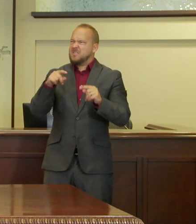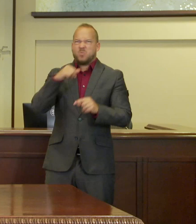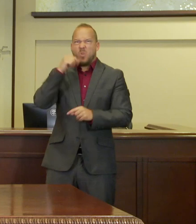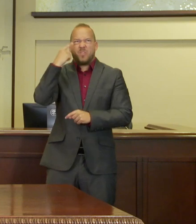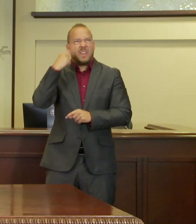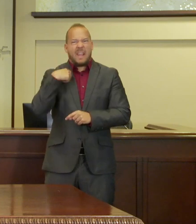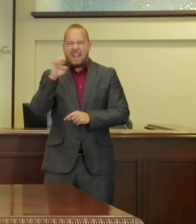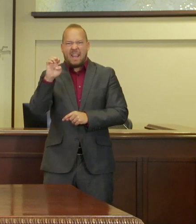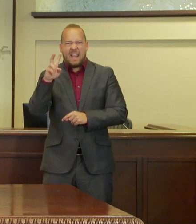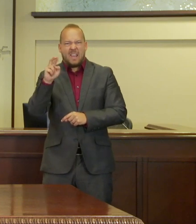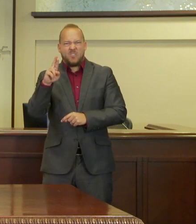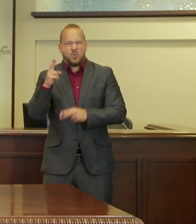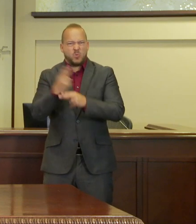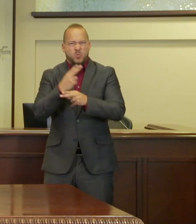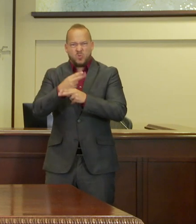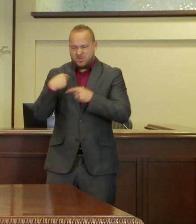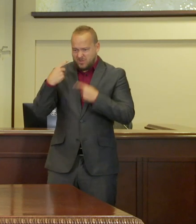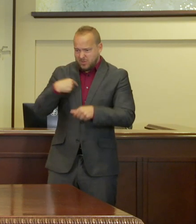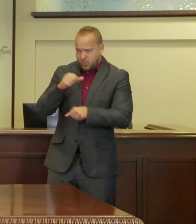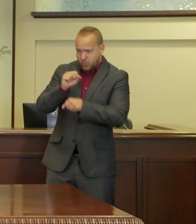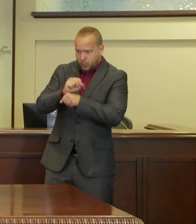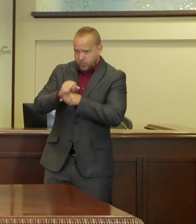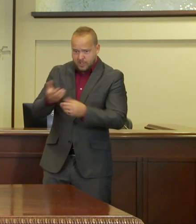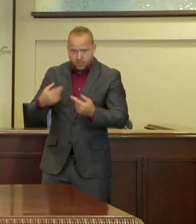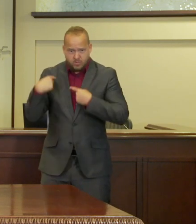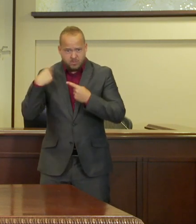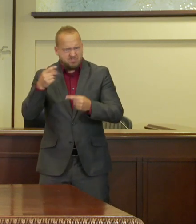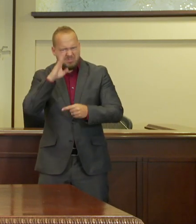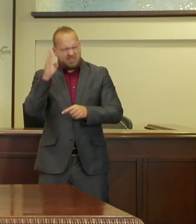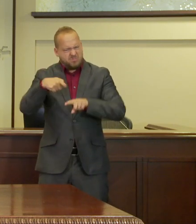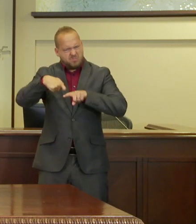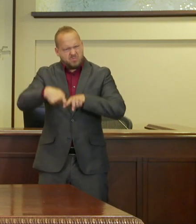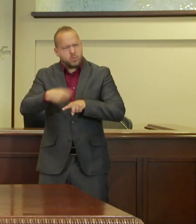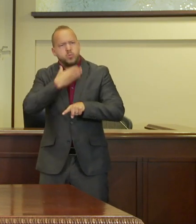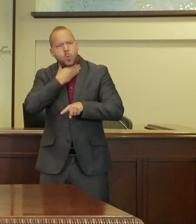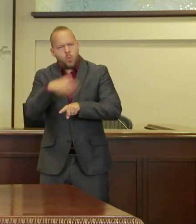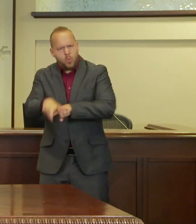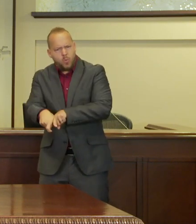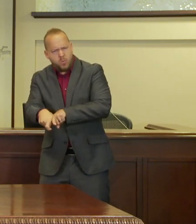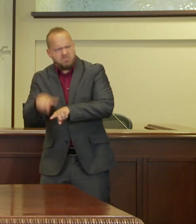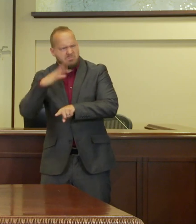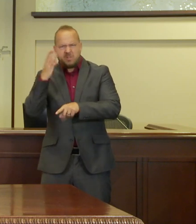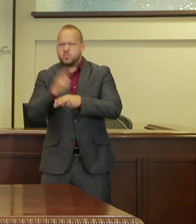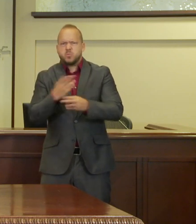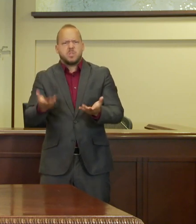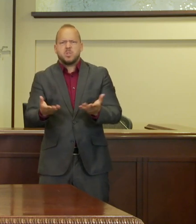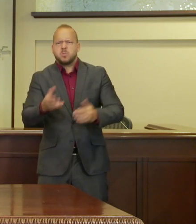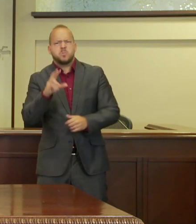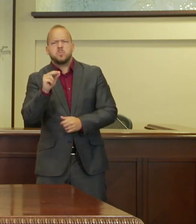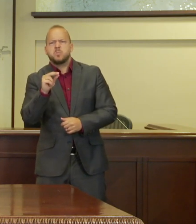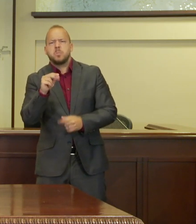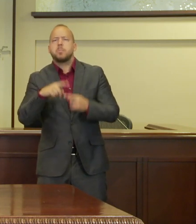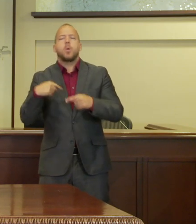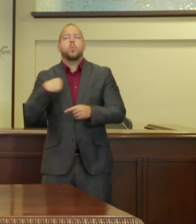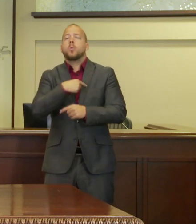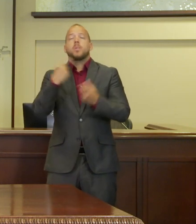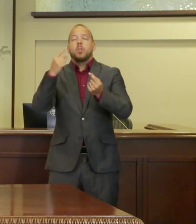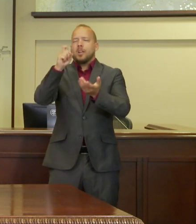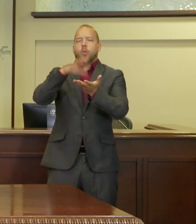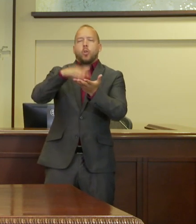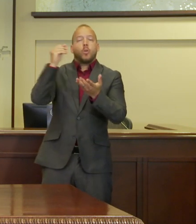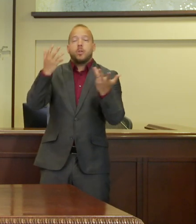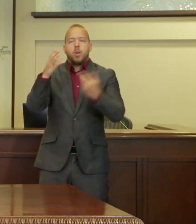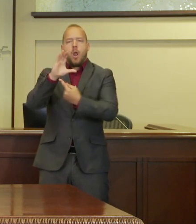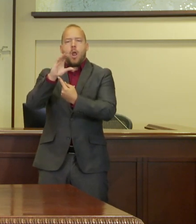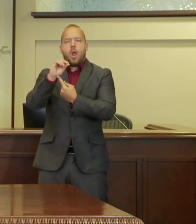We also train extensively, obviously, in control tactics and